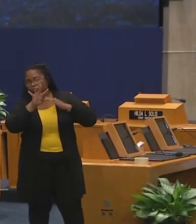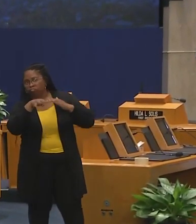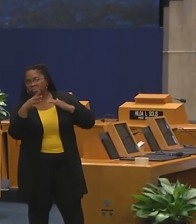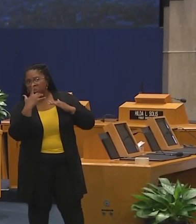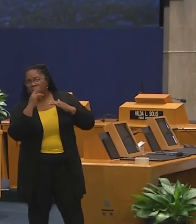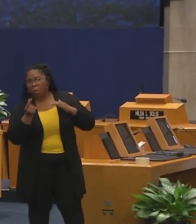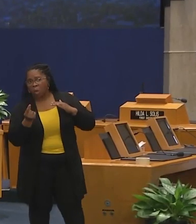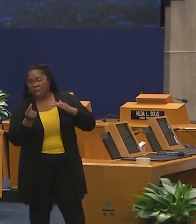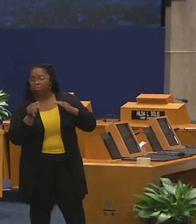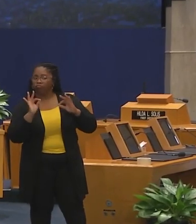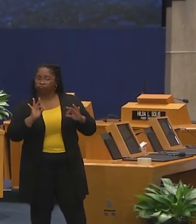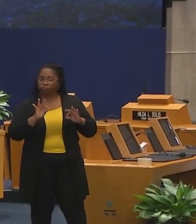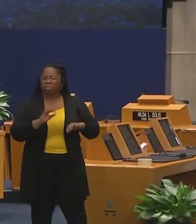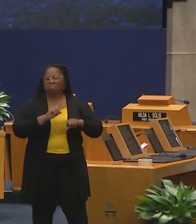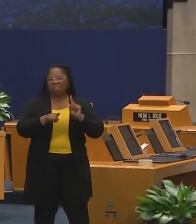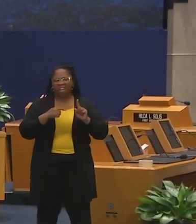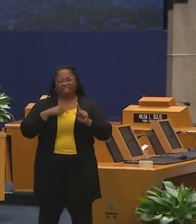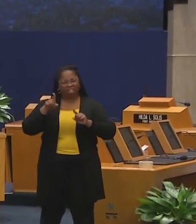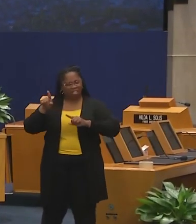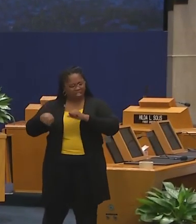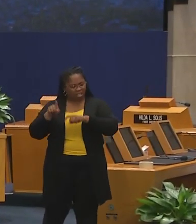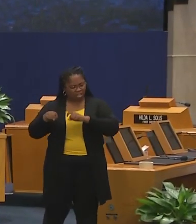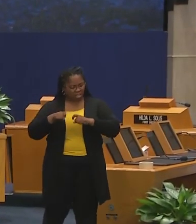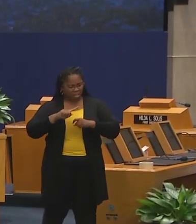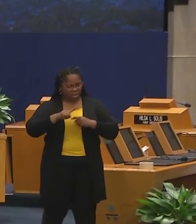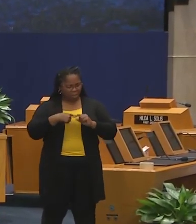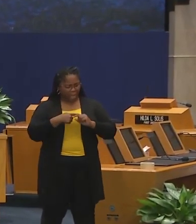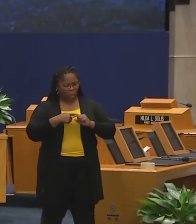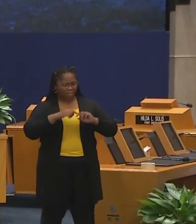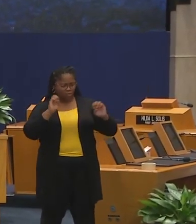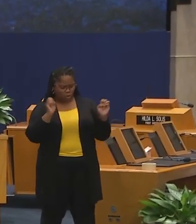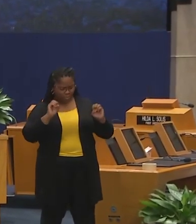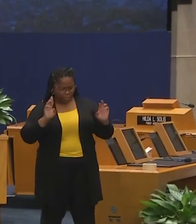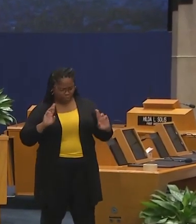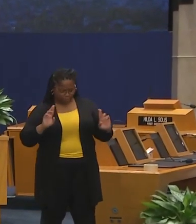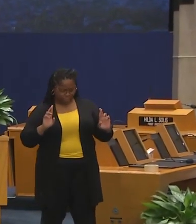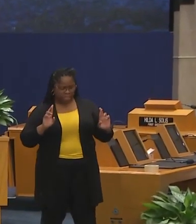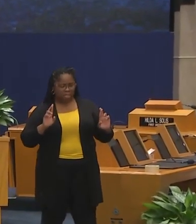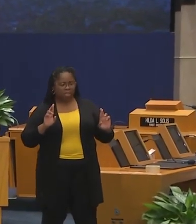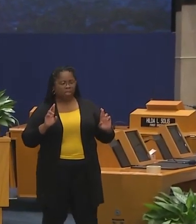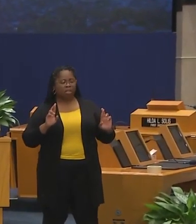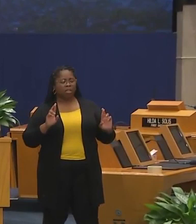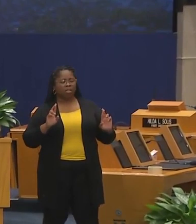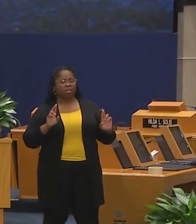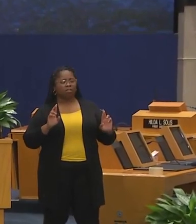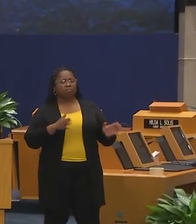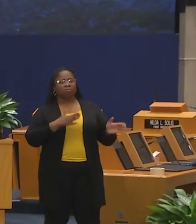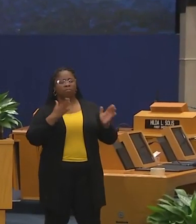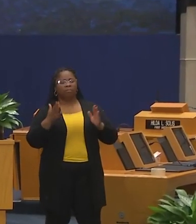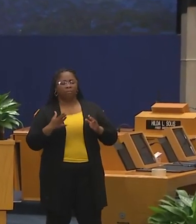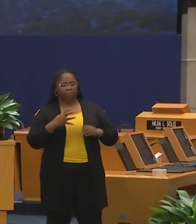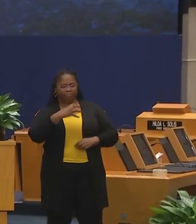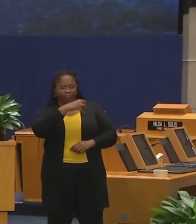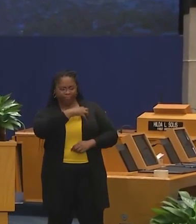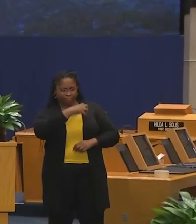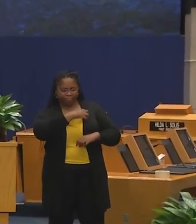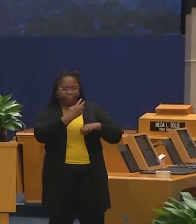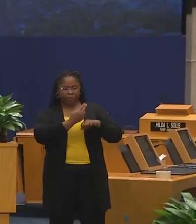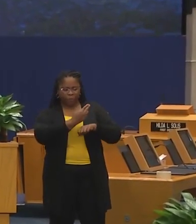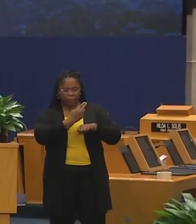A couple of questions, though, about emergency rooms and law enforcement use of